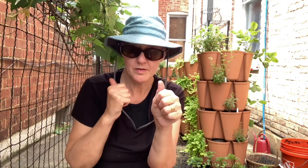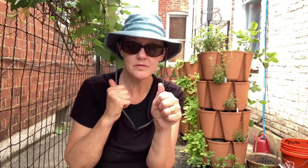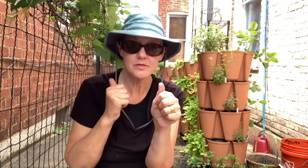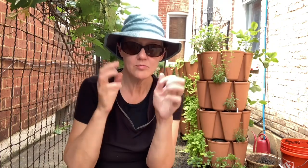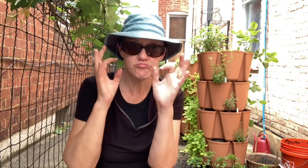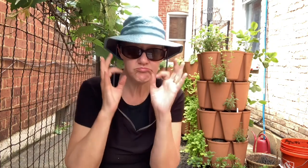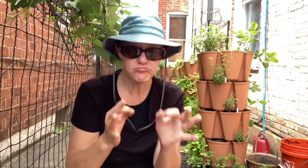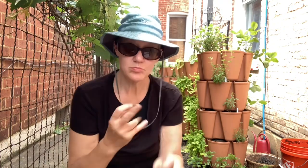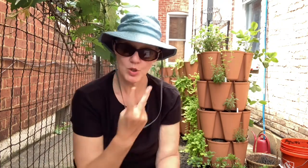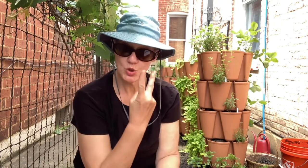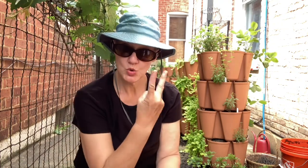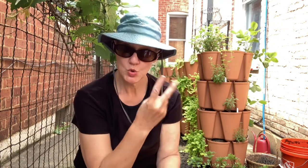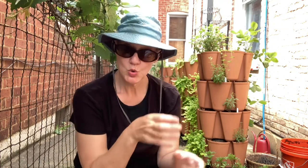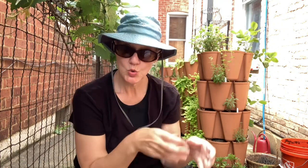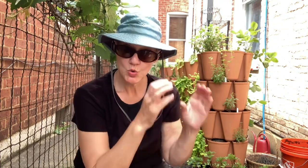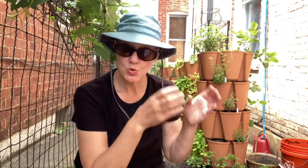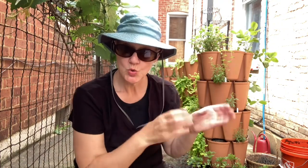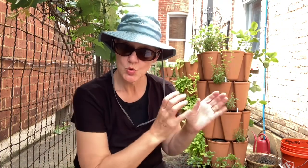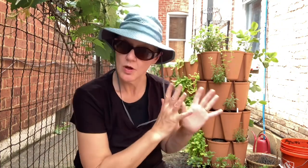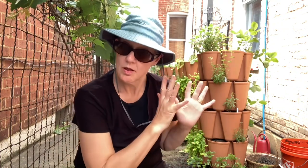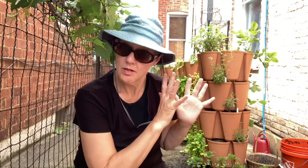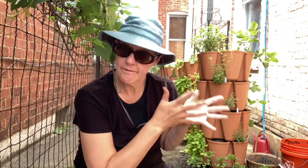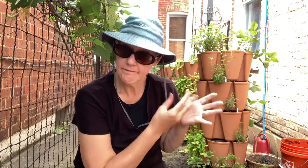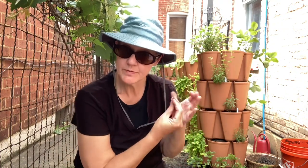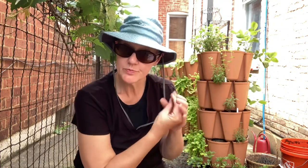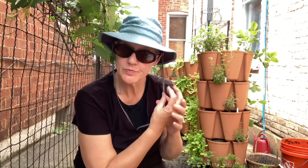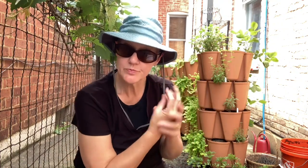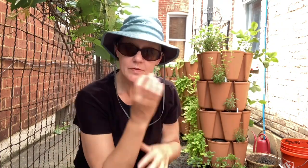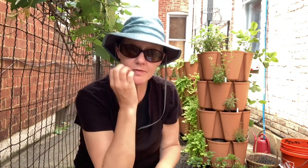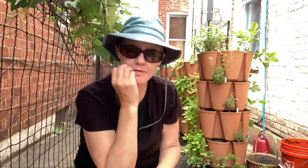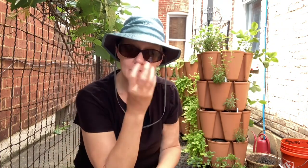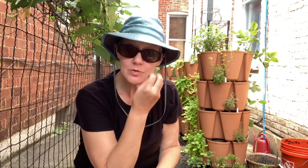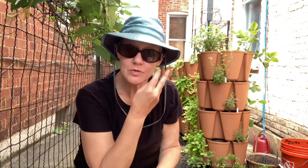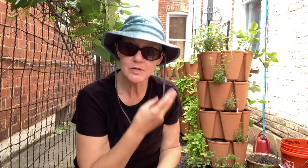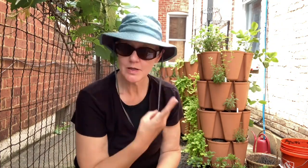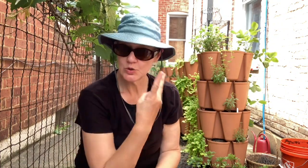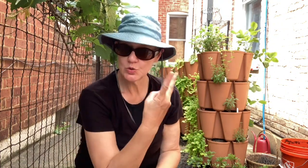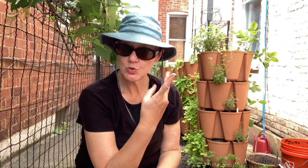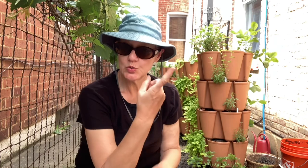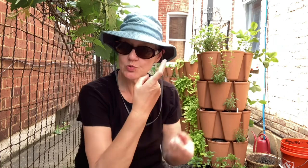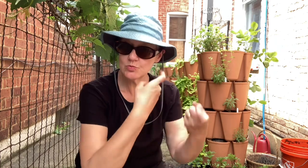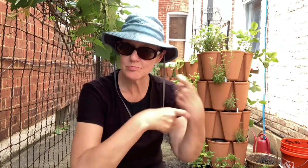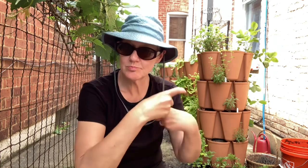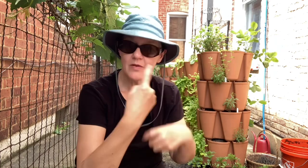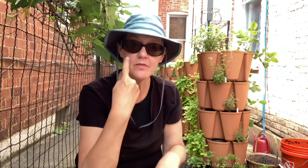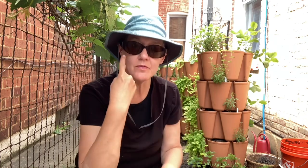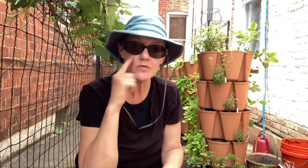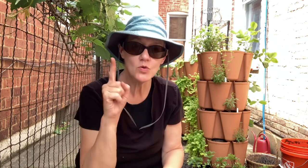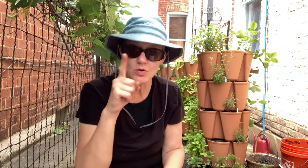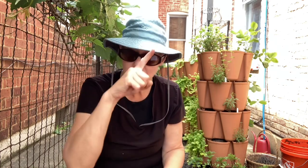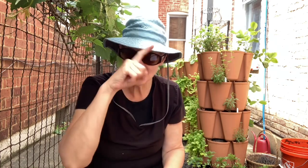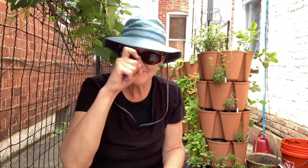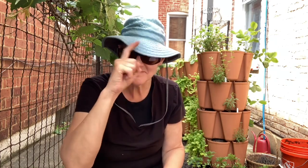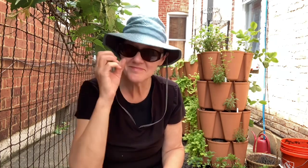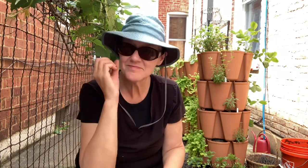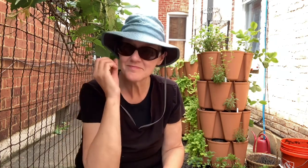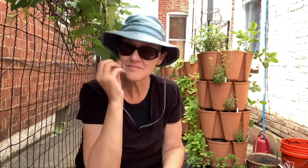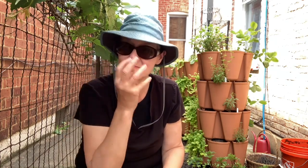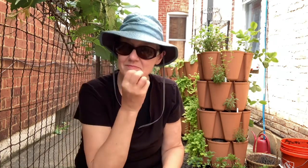So these are really behind the in-ground spring flowers. So I'm going to leave 2 green stalks with the spring flowers, and I'm going